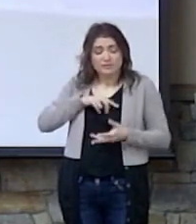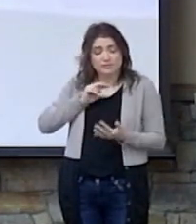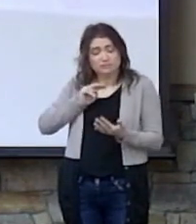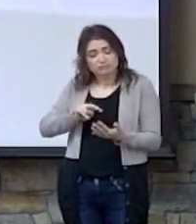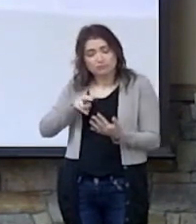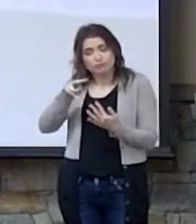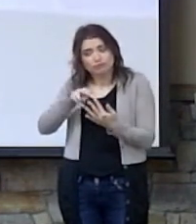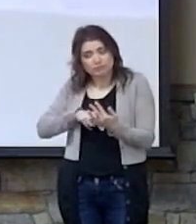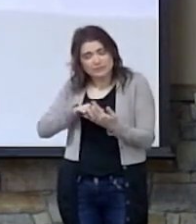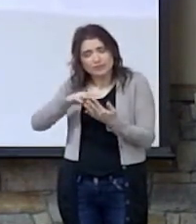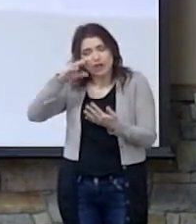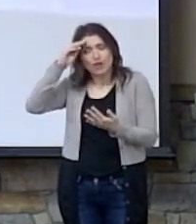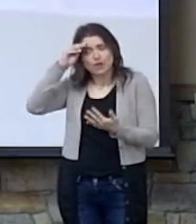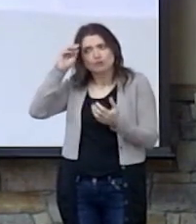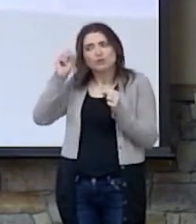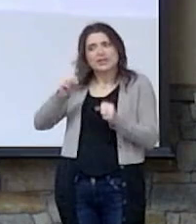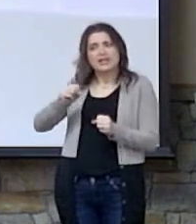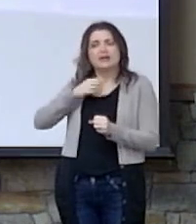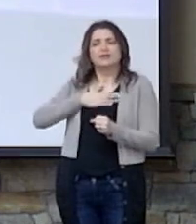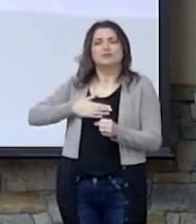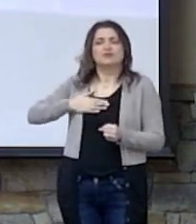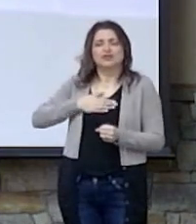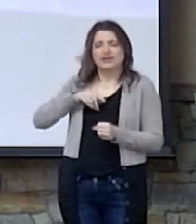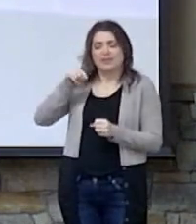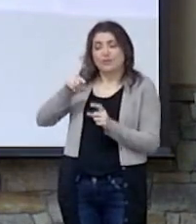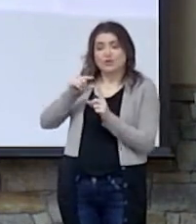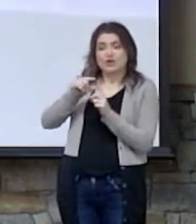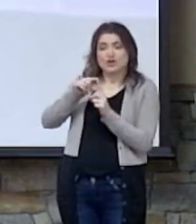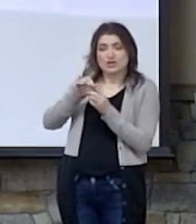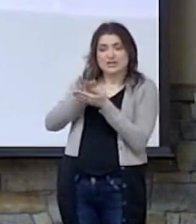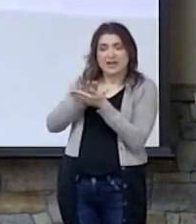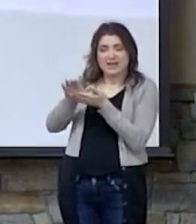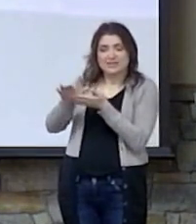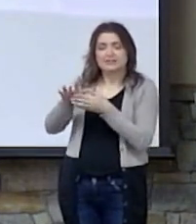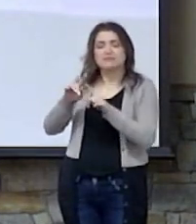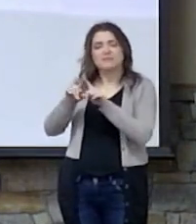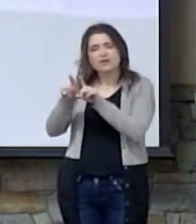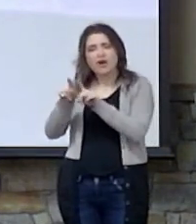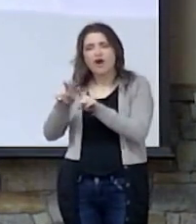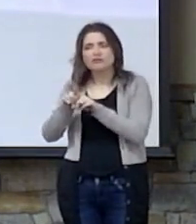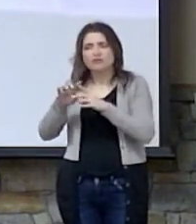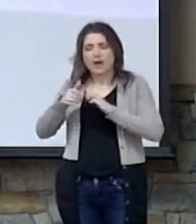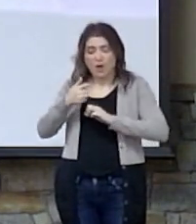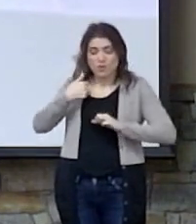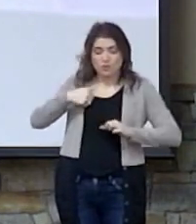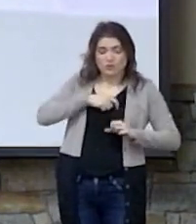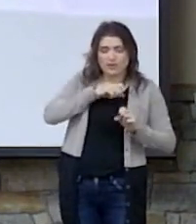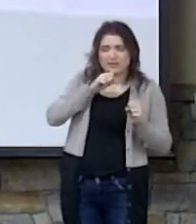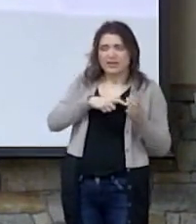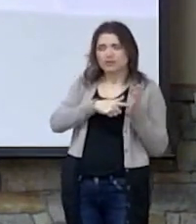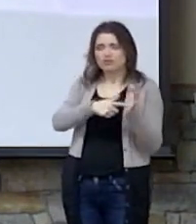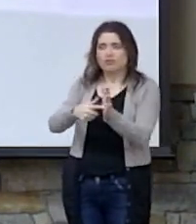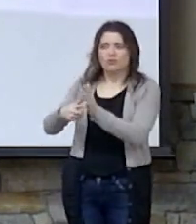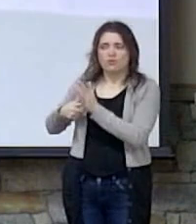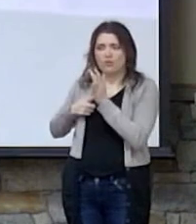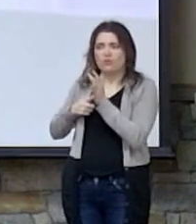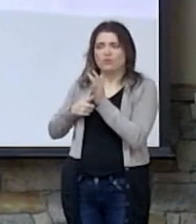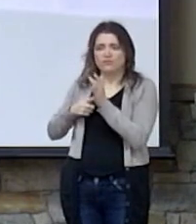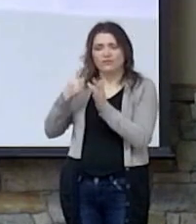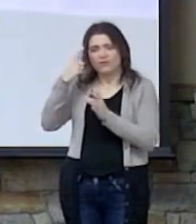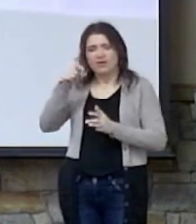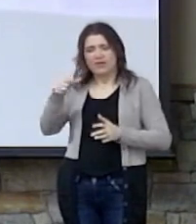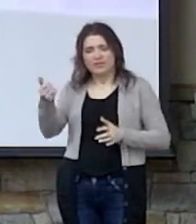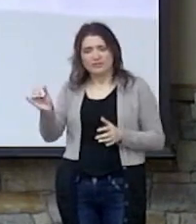better appreciate this word kindness, and also maybe give us some ideas about how we can show kindness in our lives to